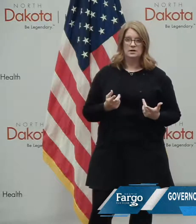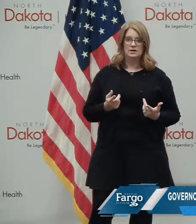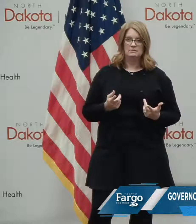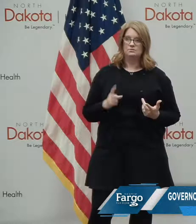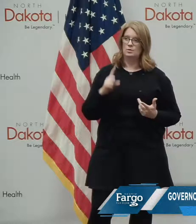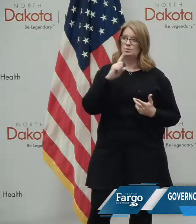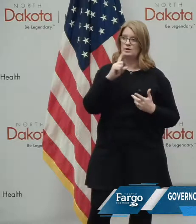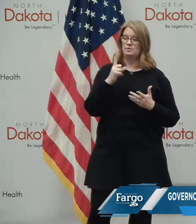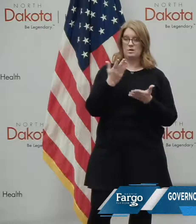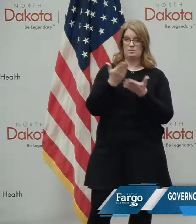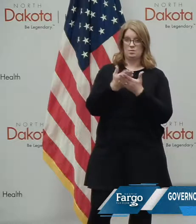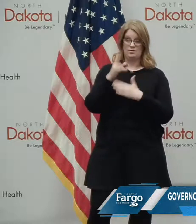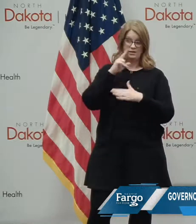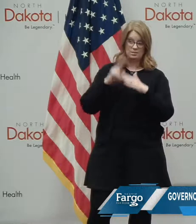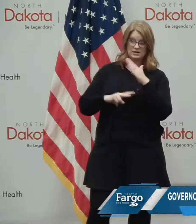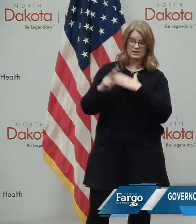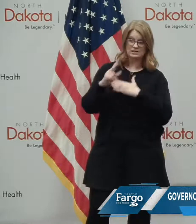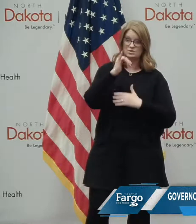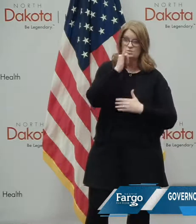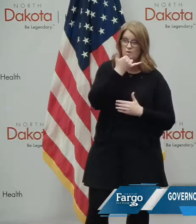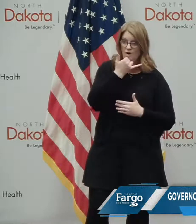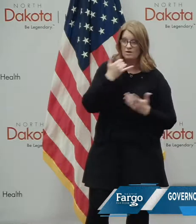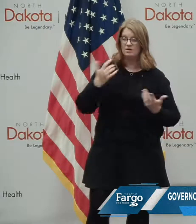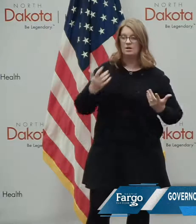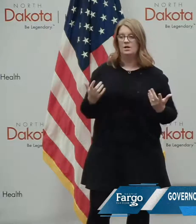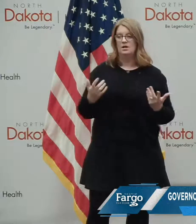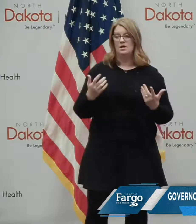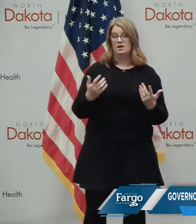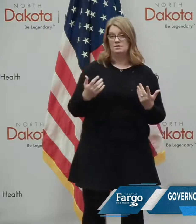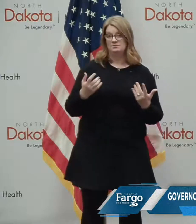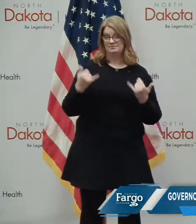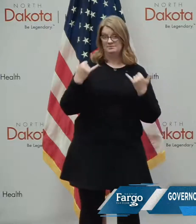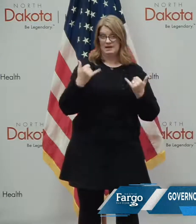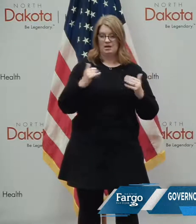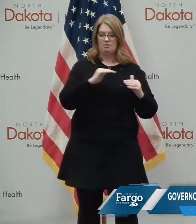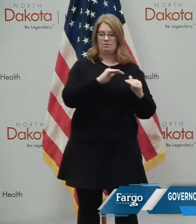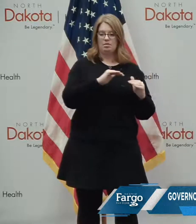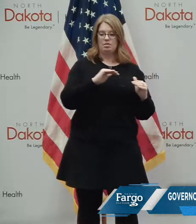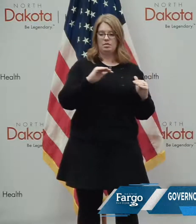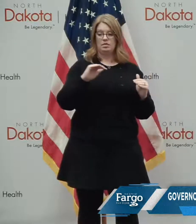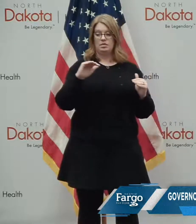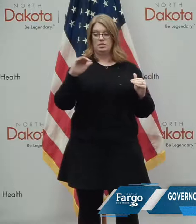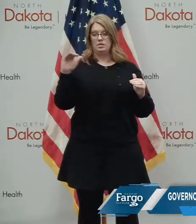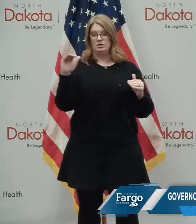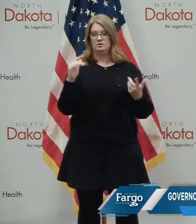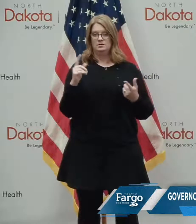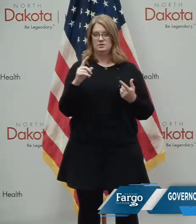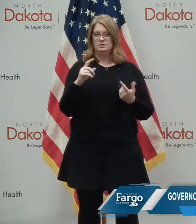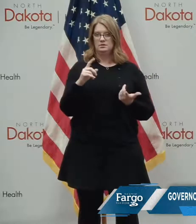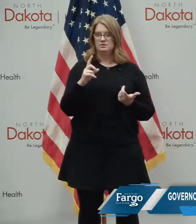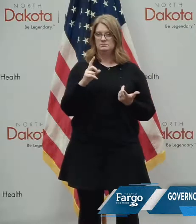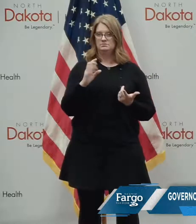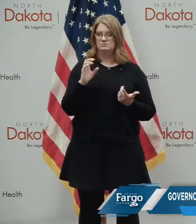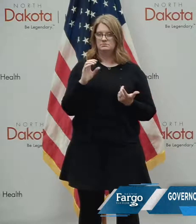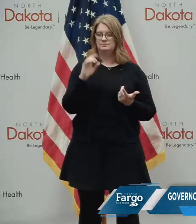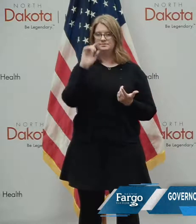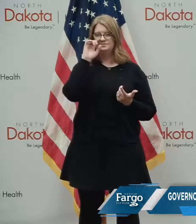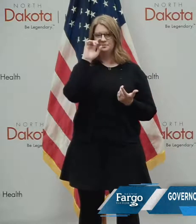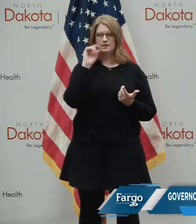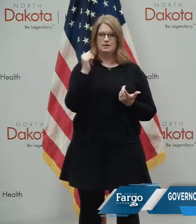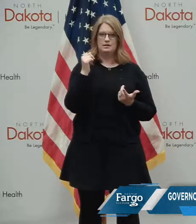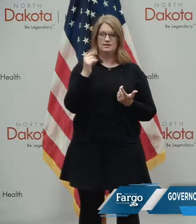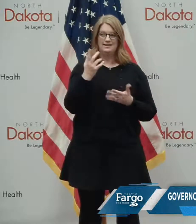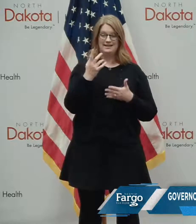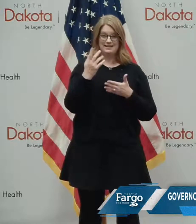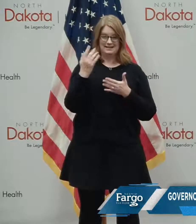those predictions wrong by taking this trend line where we had more in September than we'd more in the